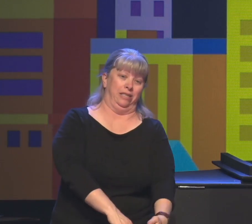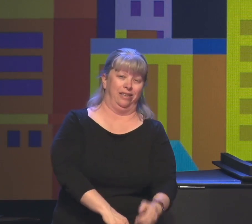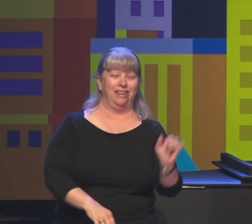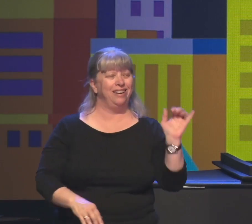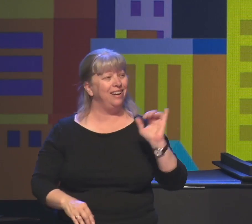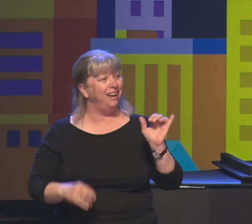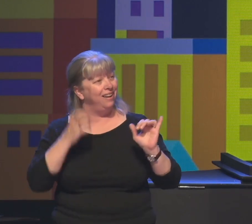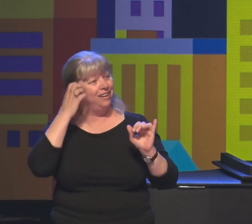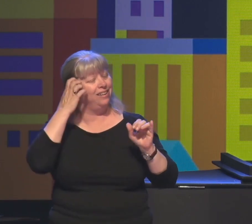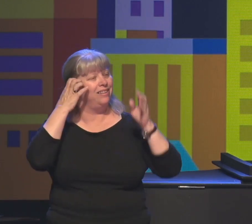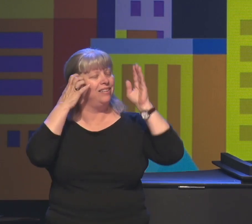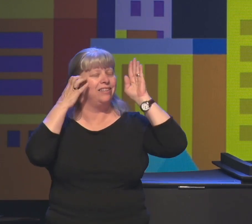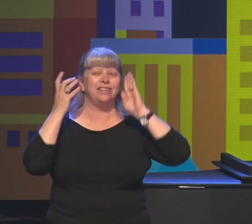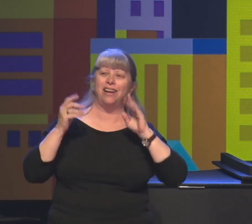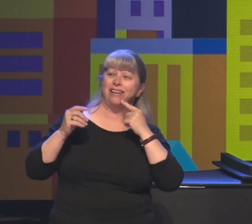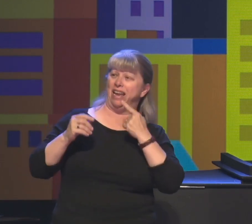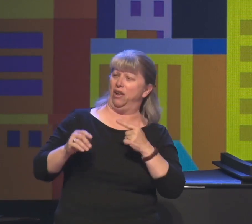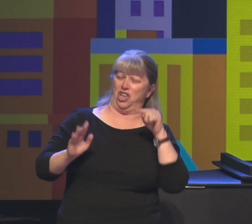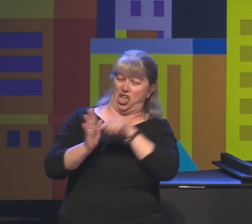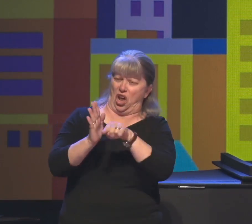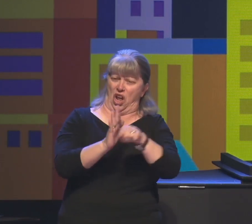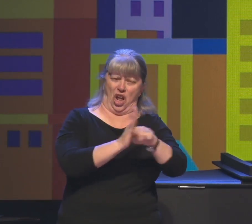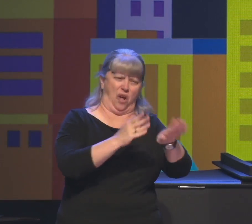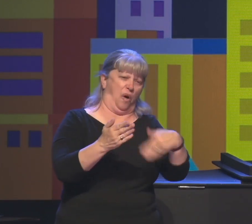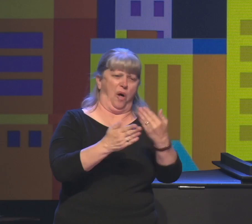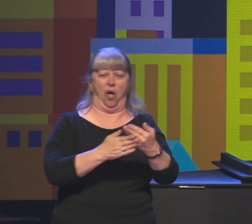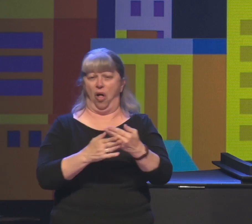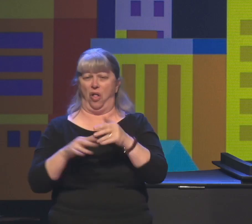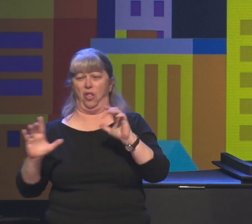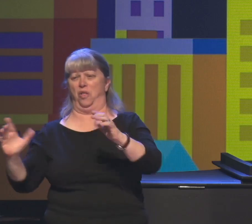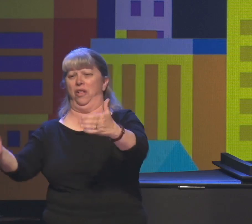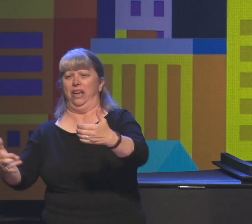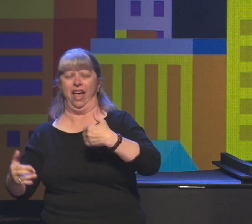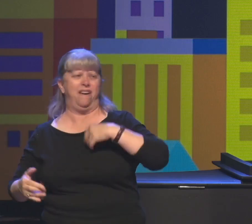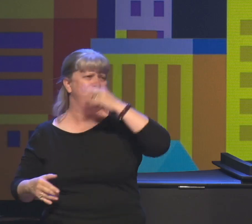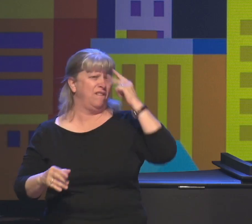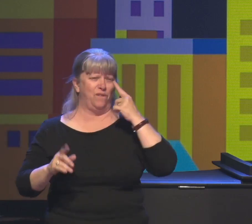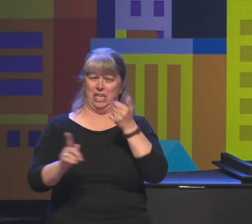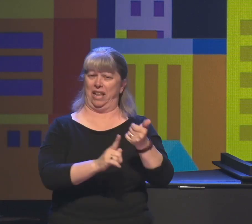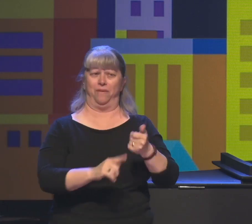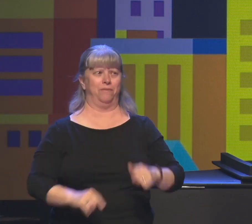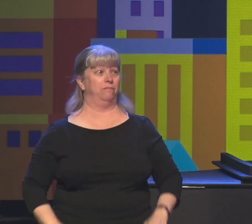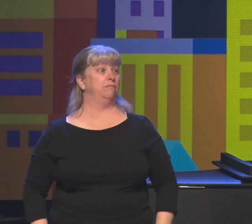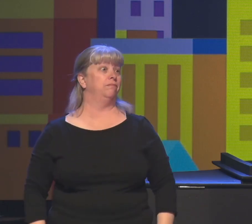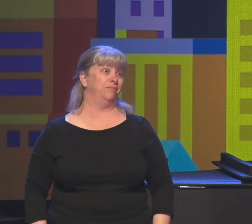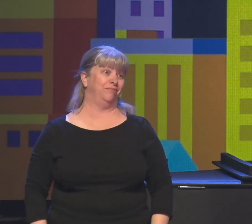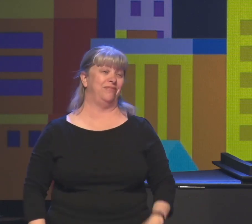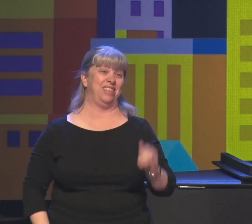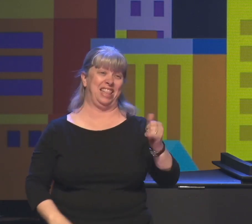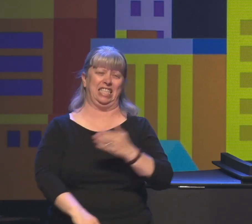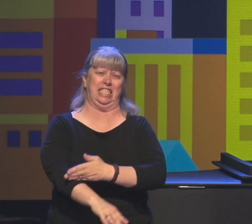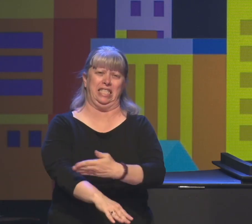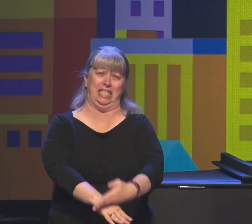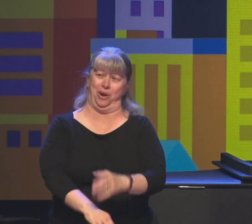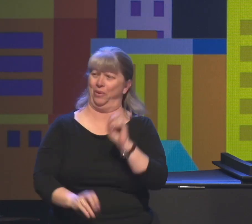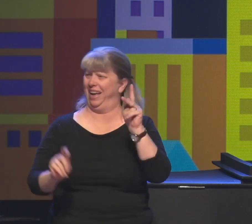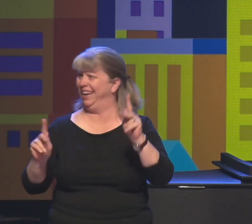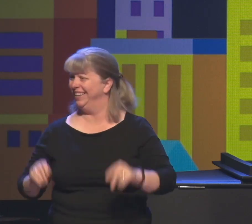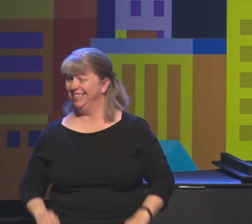like, God is said to like, go kill all the Amalekites and you can have the virgins for yourself. Like that's a step backwards,